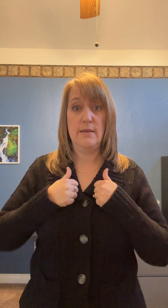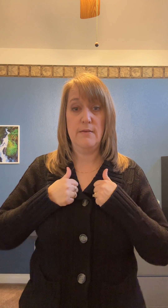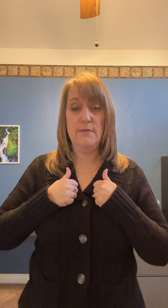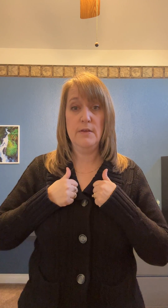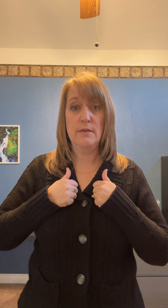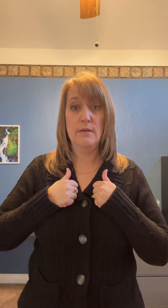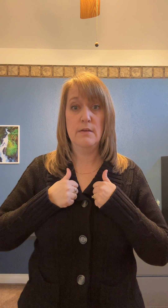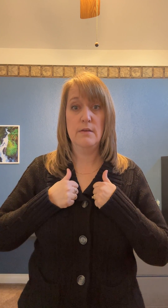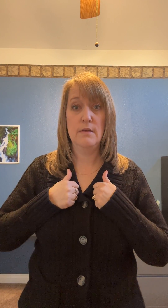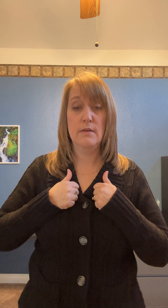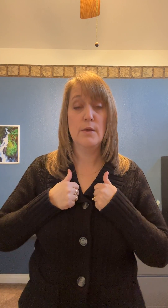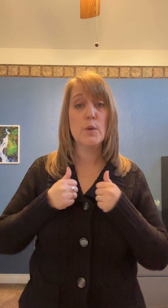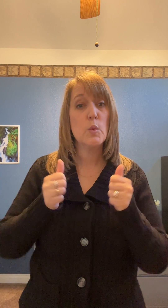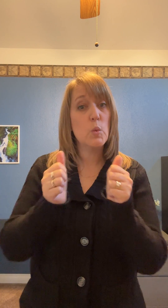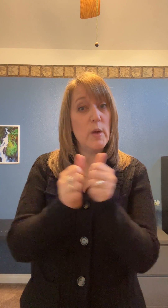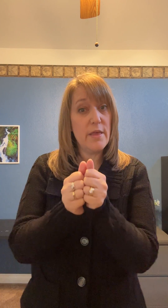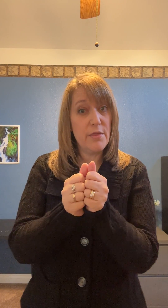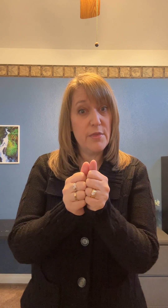Live with